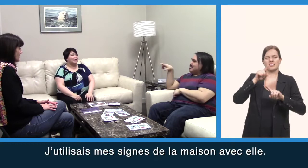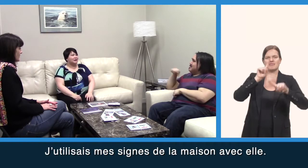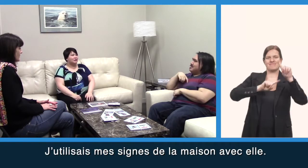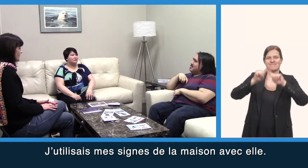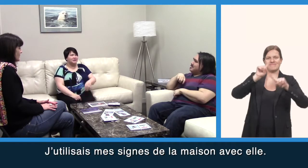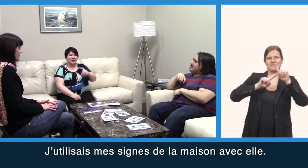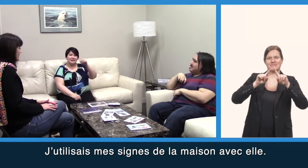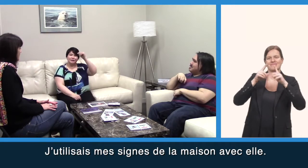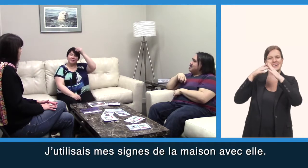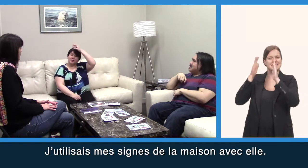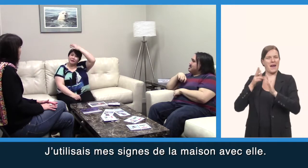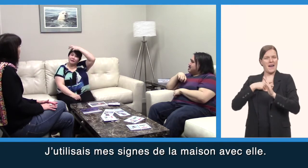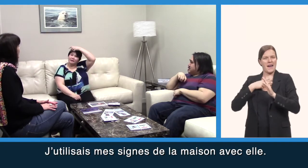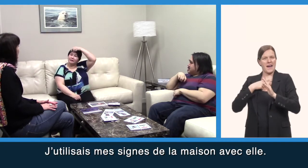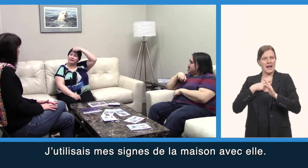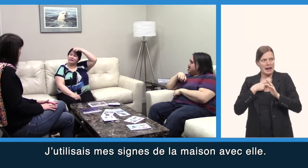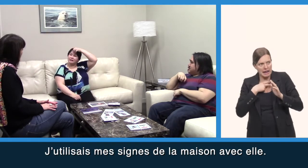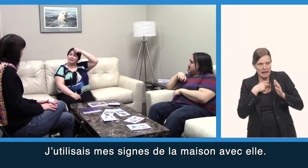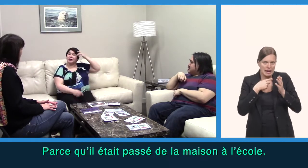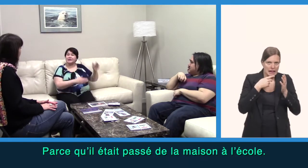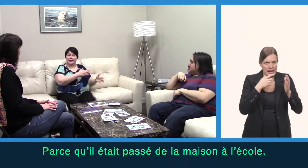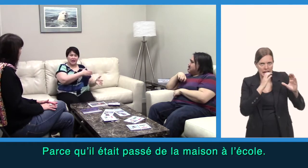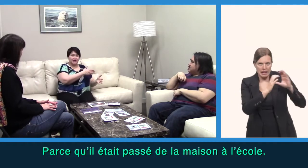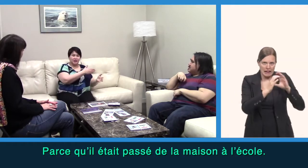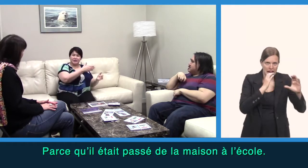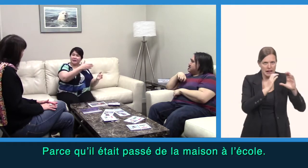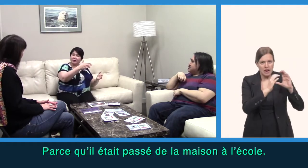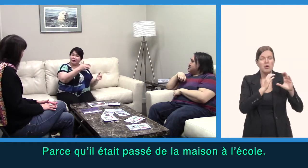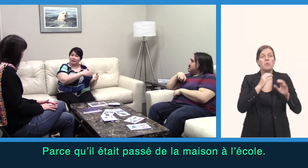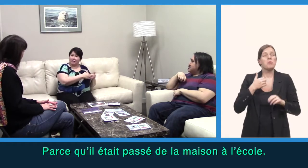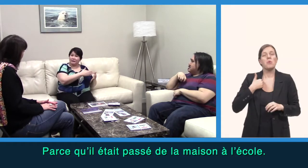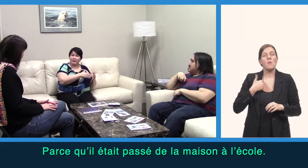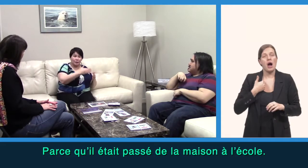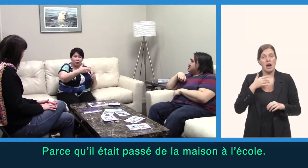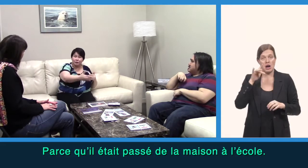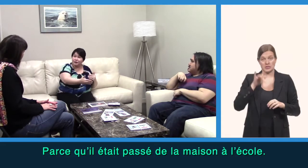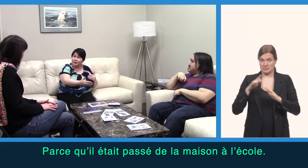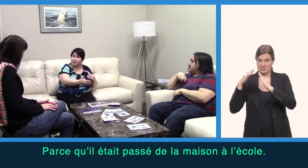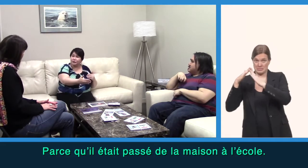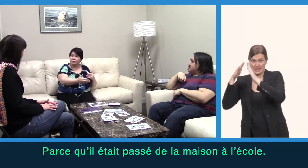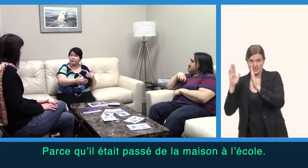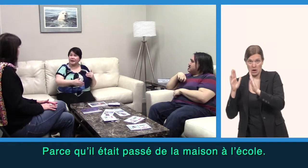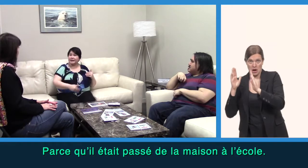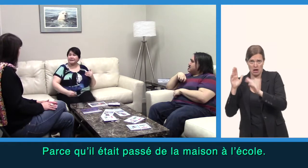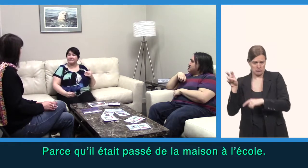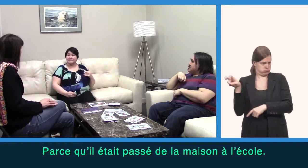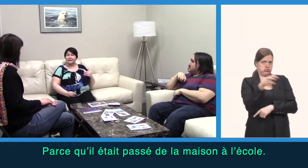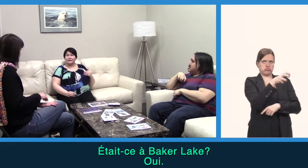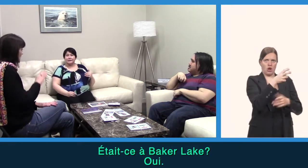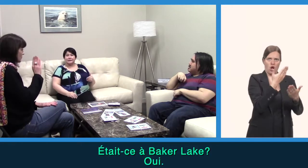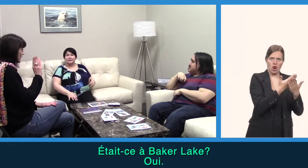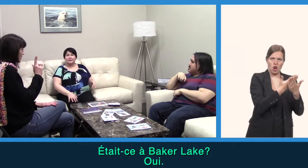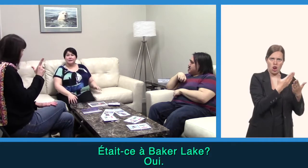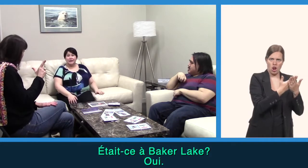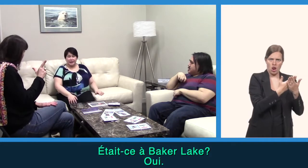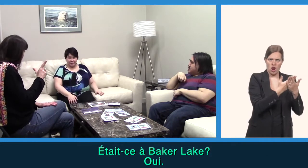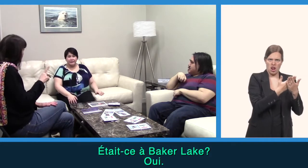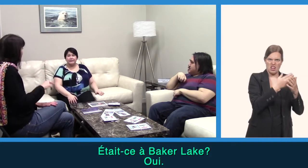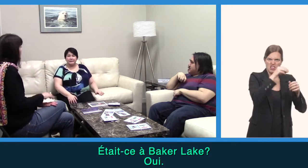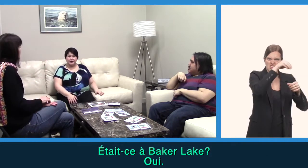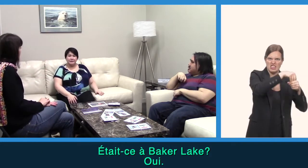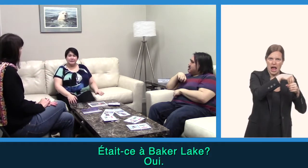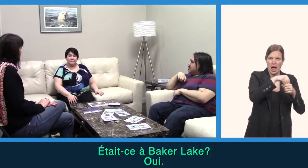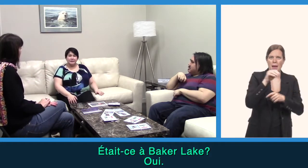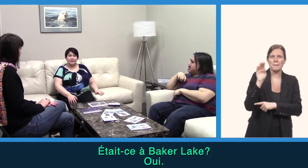I used my home signs with her because he had just gone from home to school, right? Mm-hmm. Was that in Baker Lake?